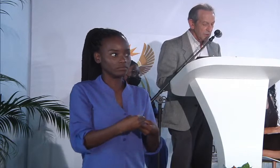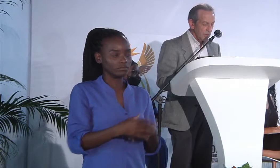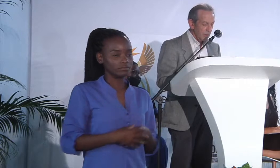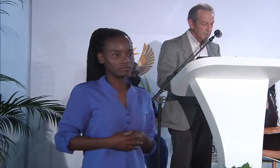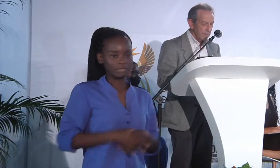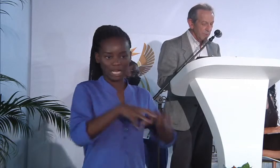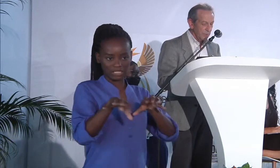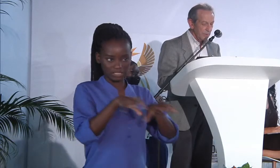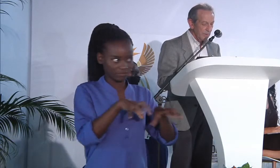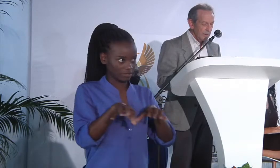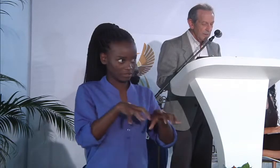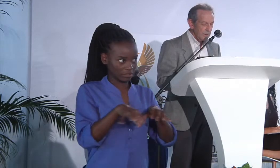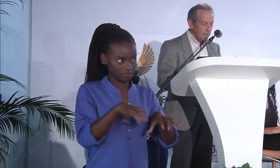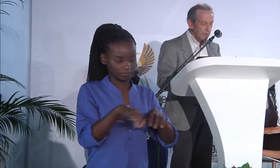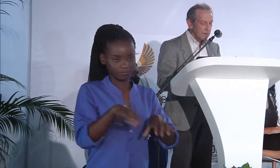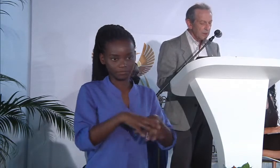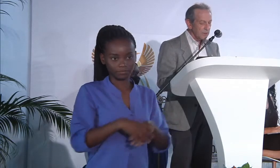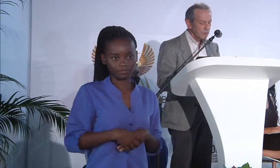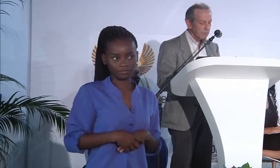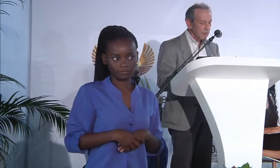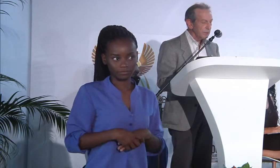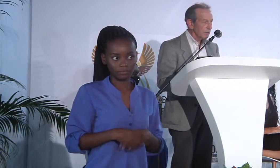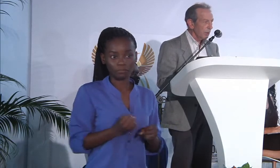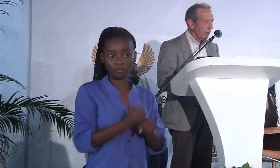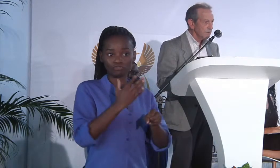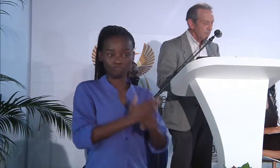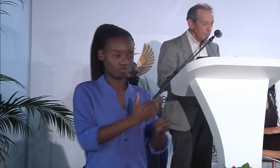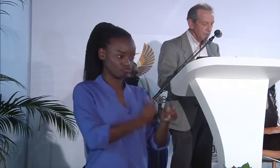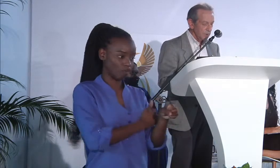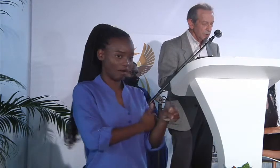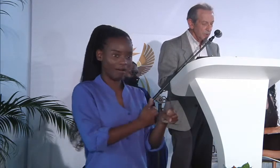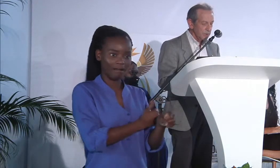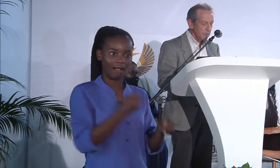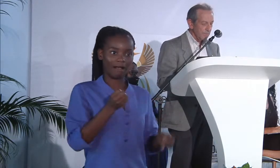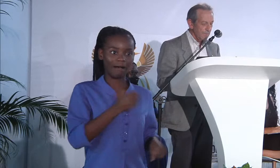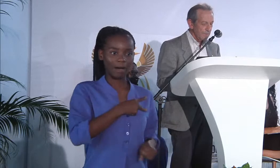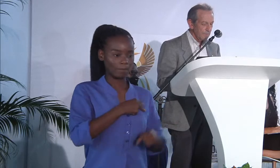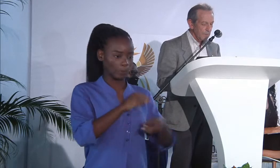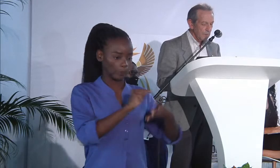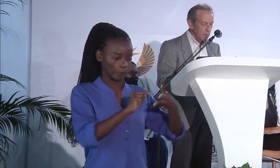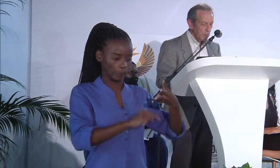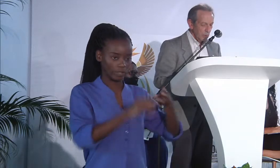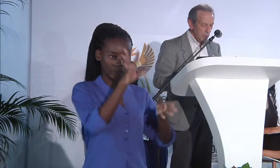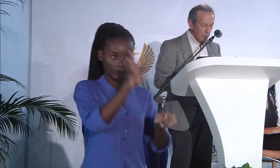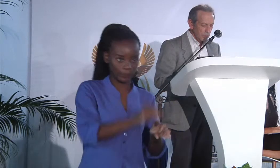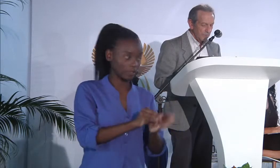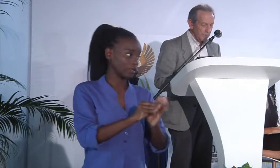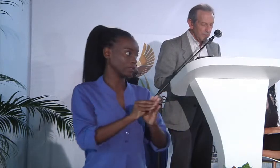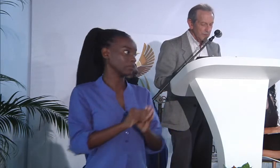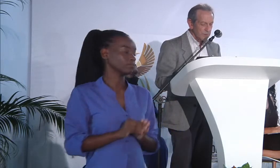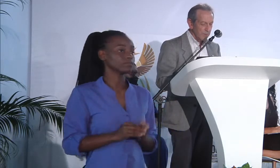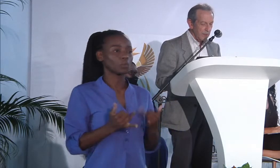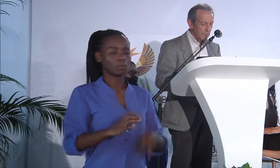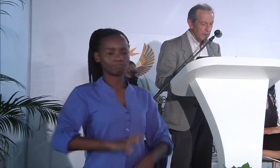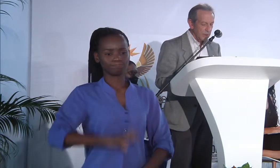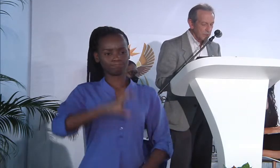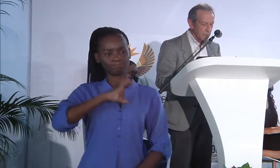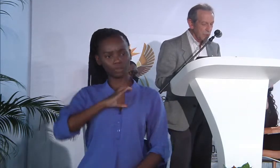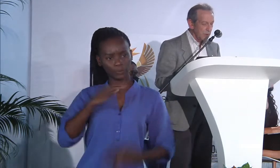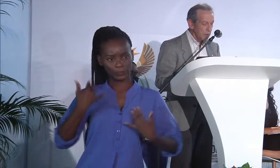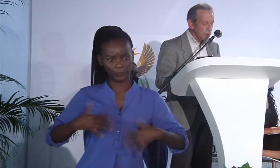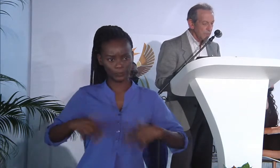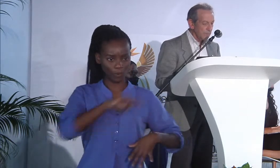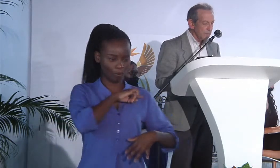activity of SANPUD in eradicating drug-related harms in the community. We are confident that this plan will usher